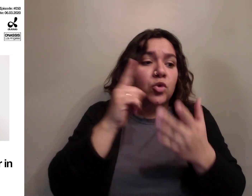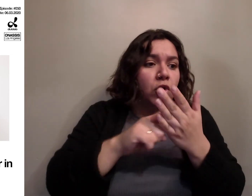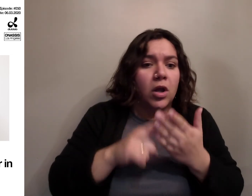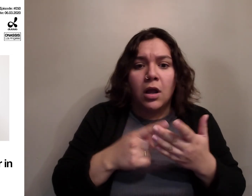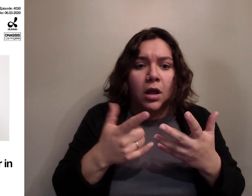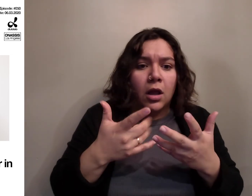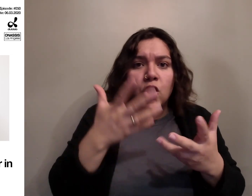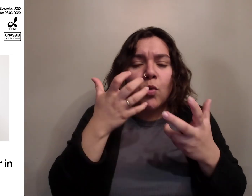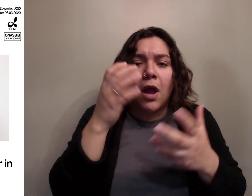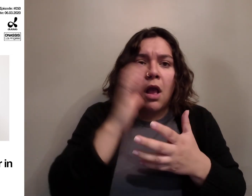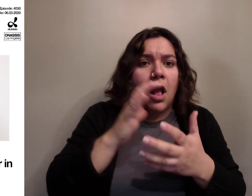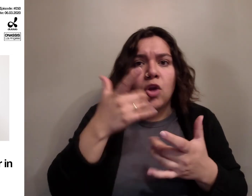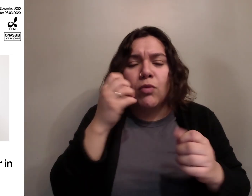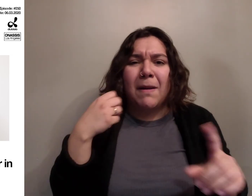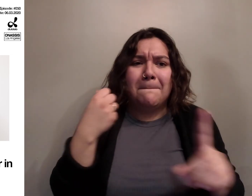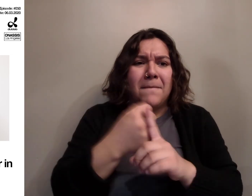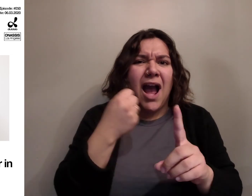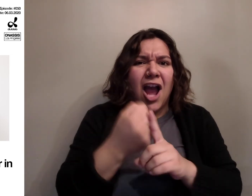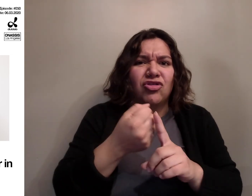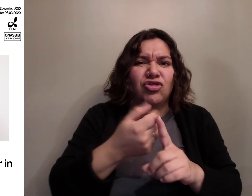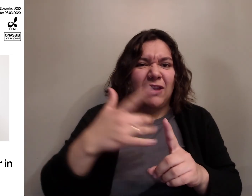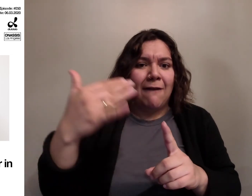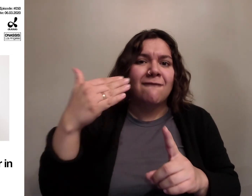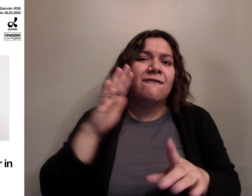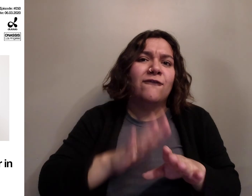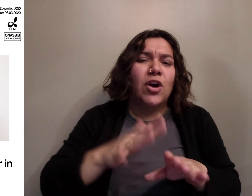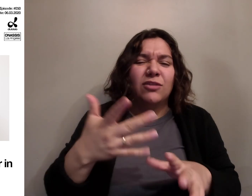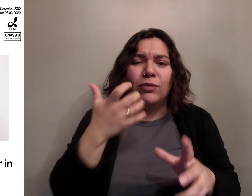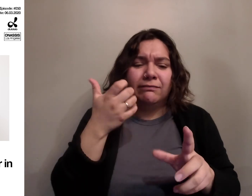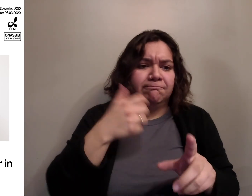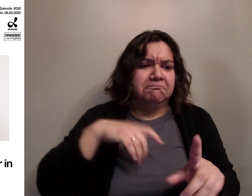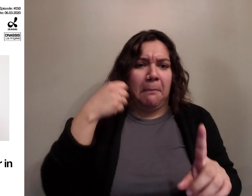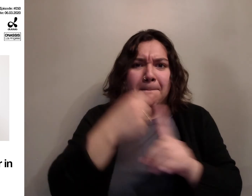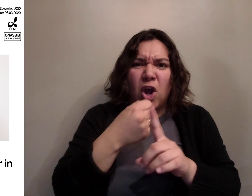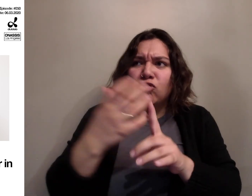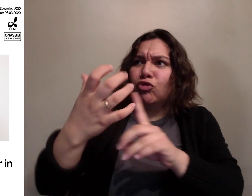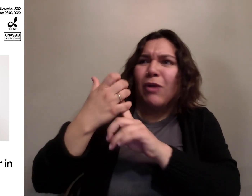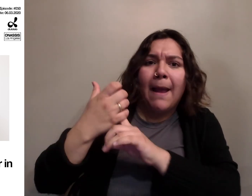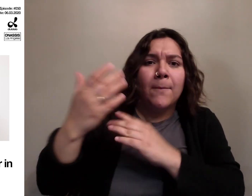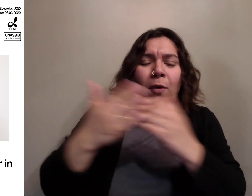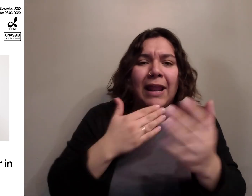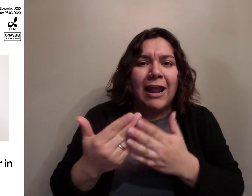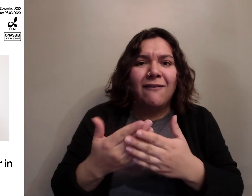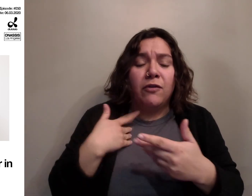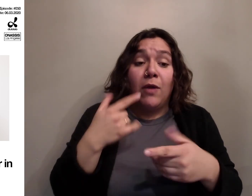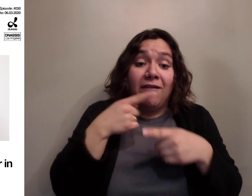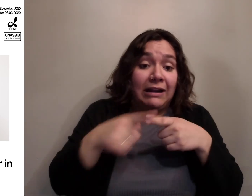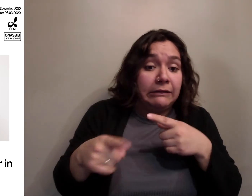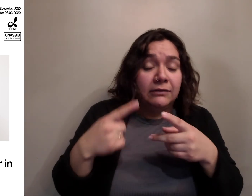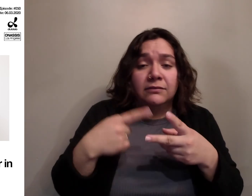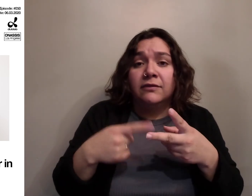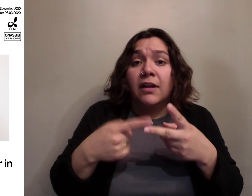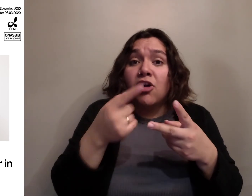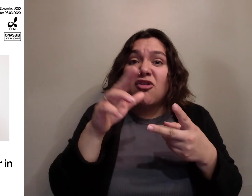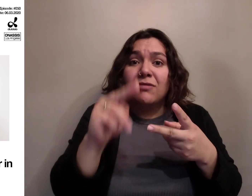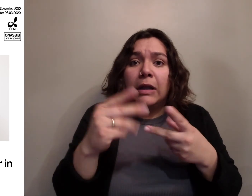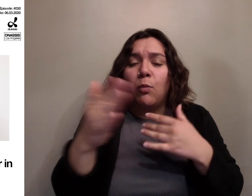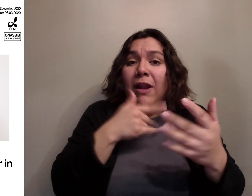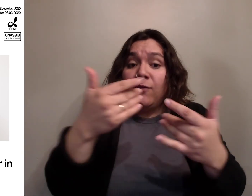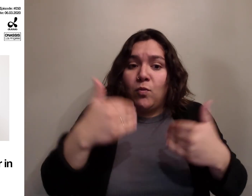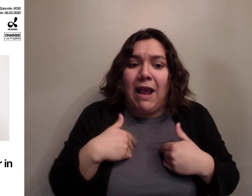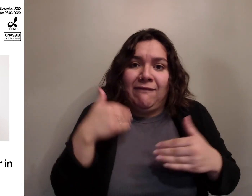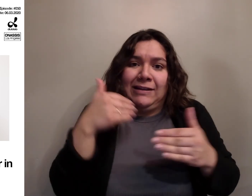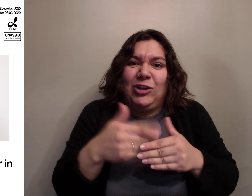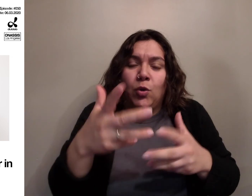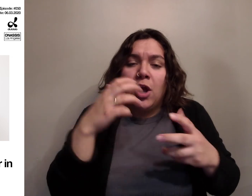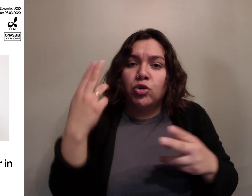off, please, please, please," and then you're searching for whatever's near you to try to punch the foot off your neck, to grab it. If a knife is